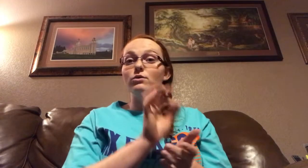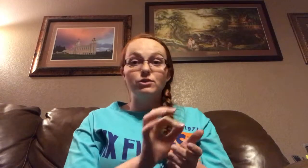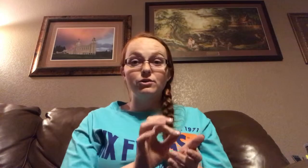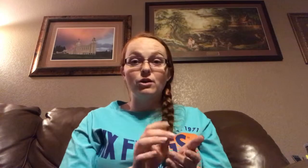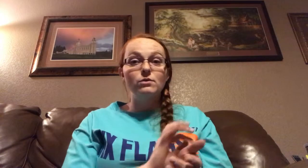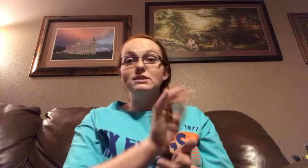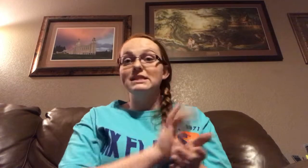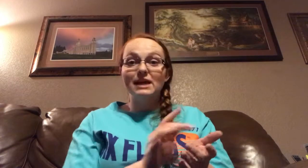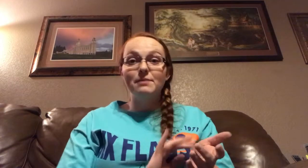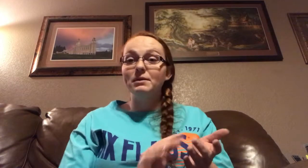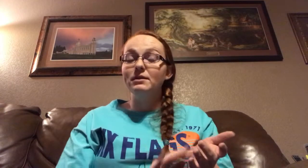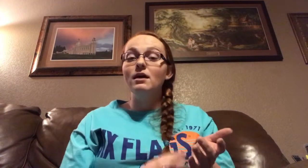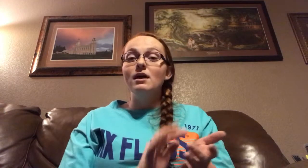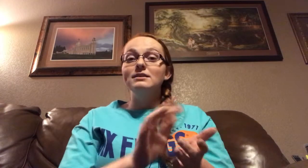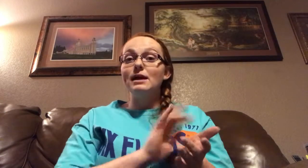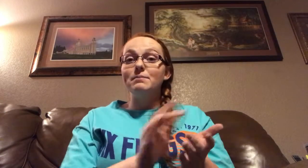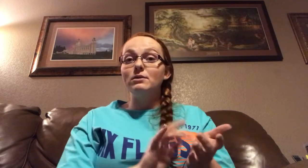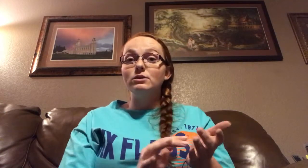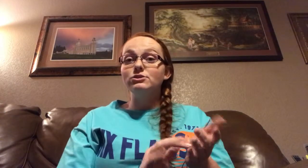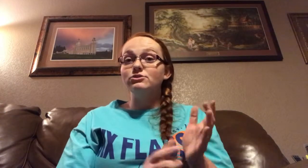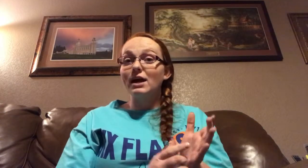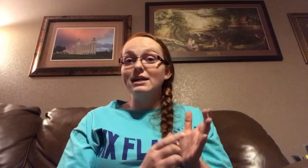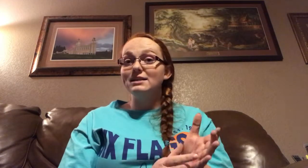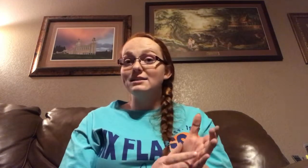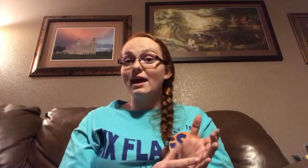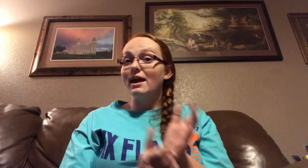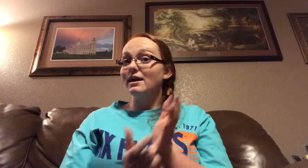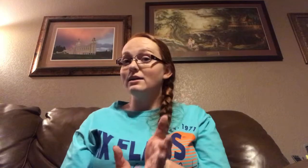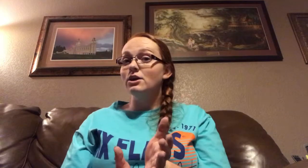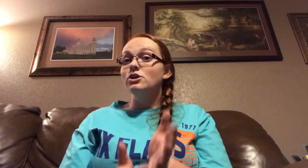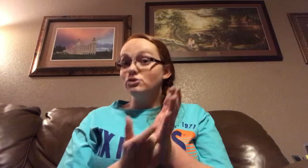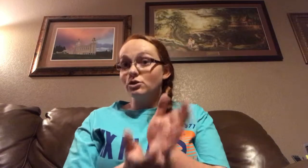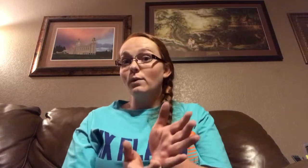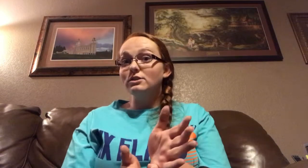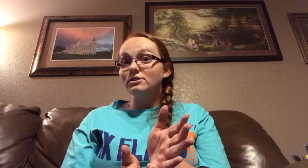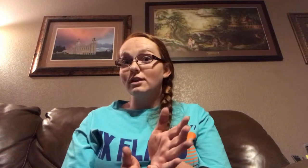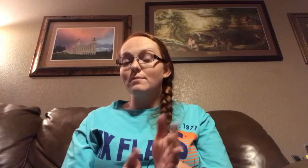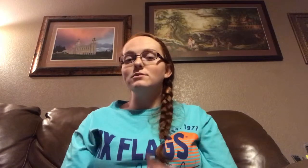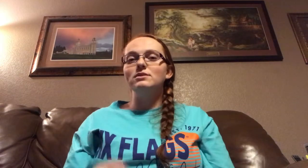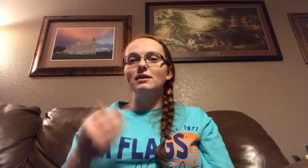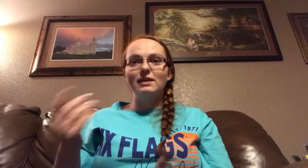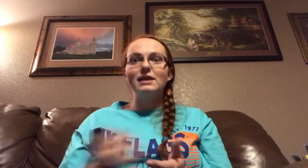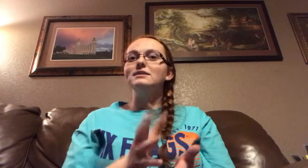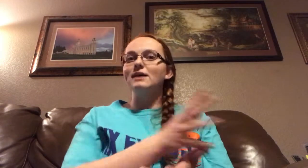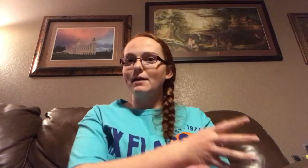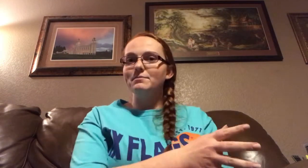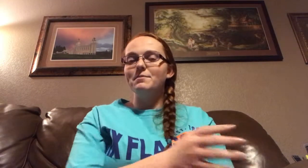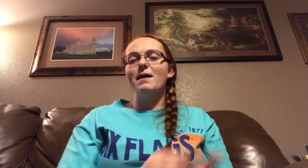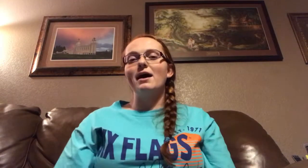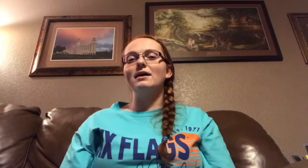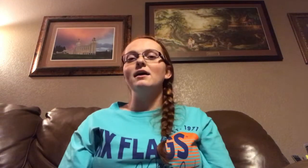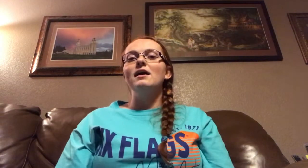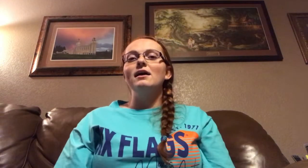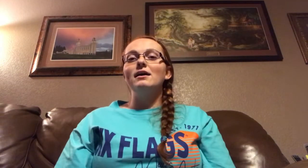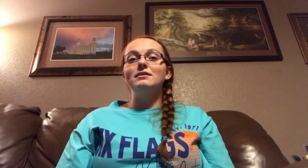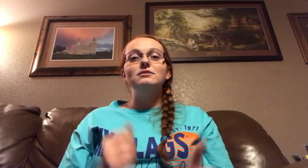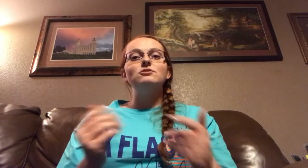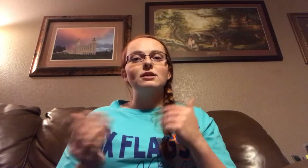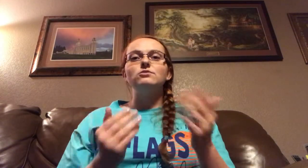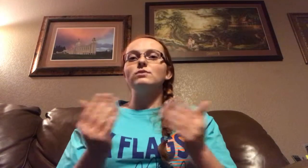your notes and type in what you're trying to say and show it to them, and they can type back. And so that's a really